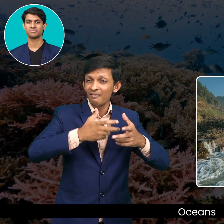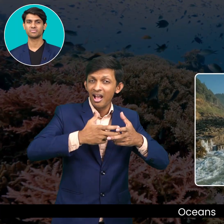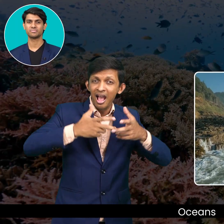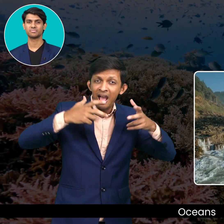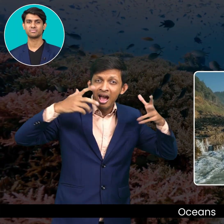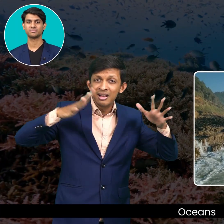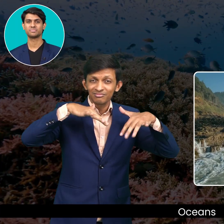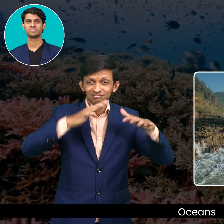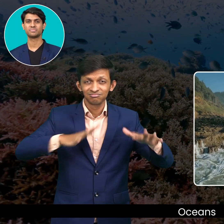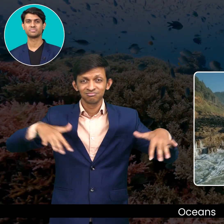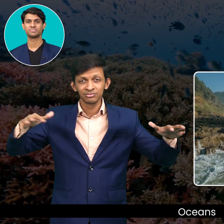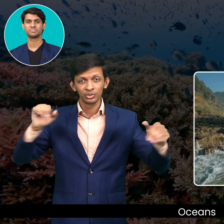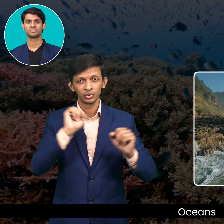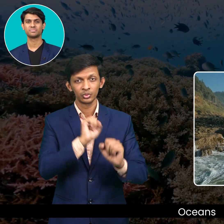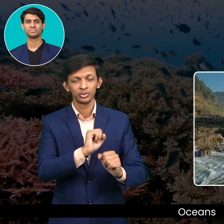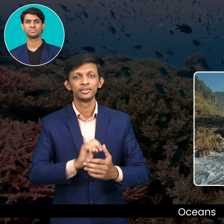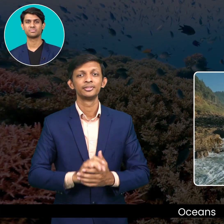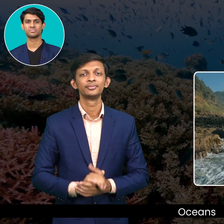oceans,